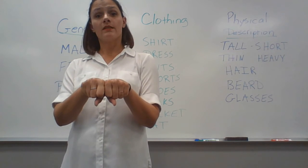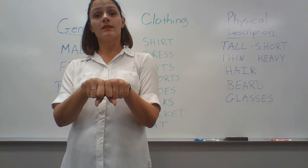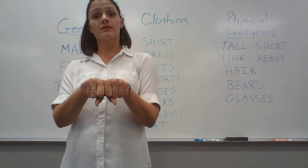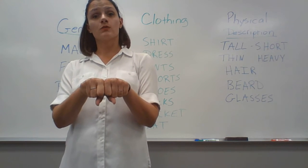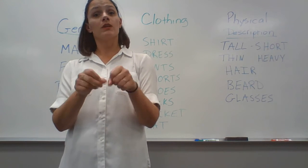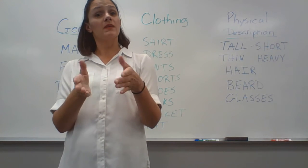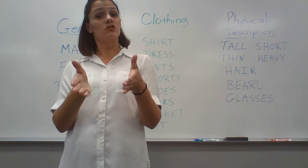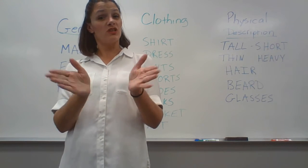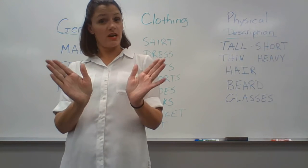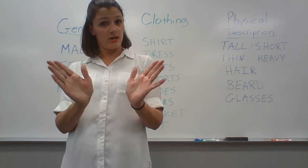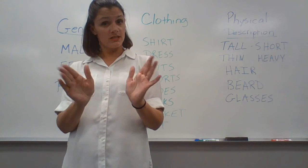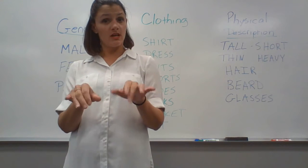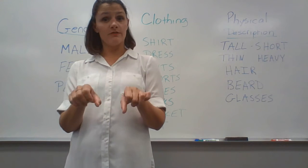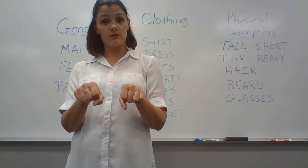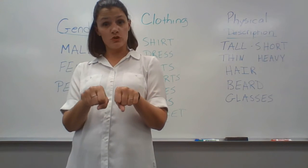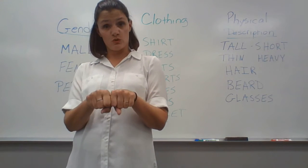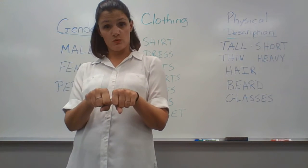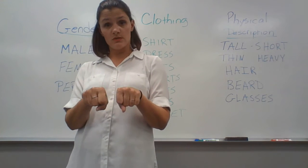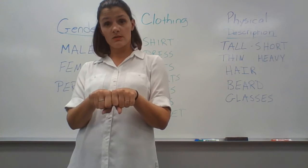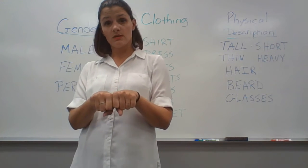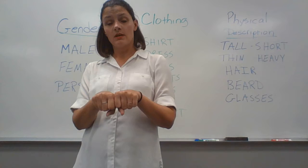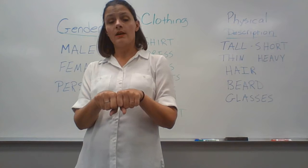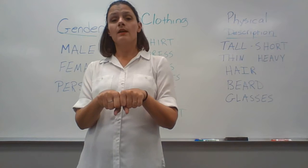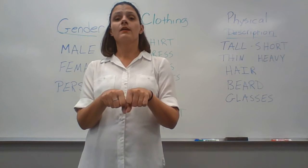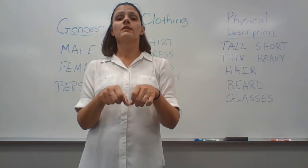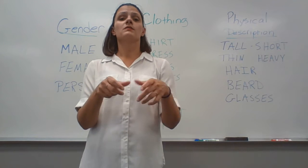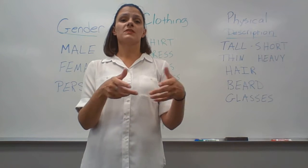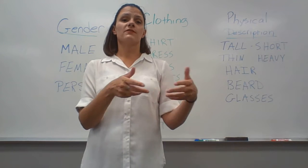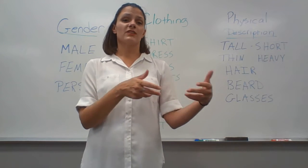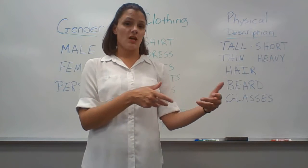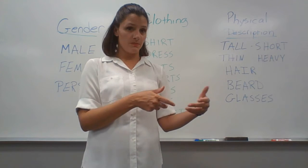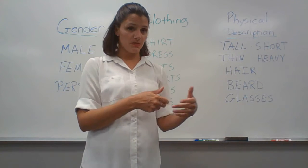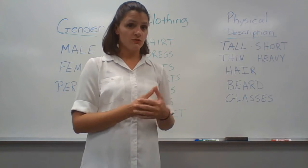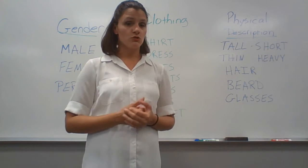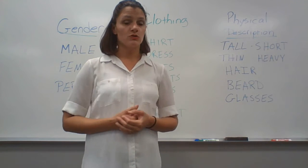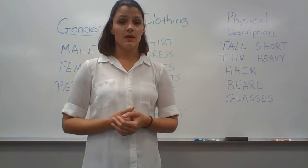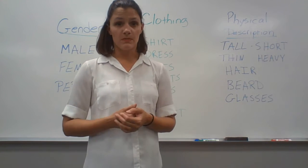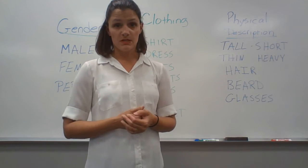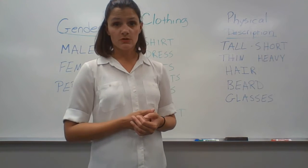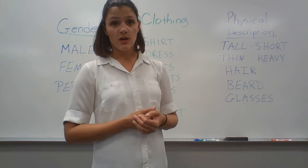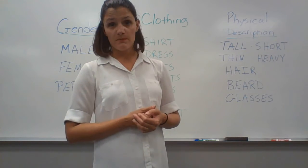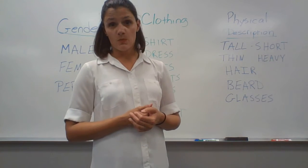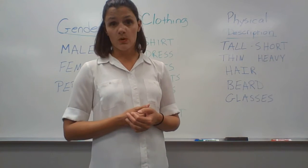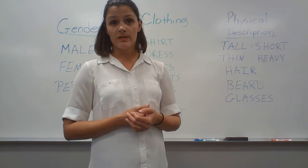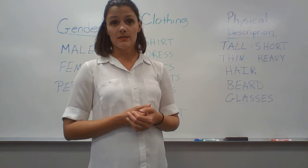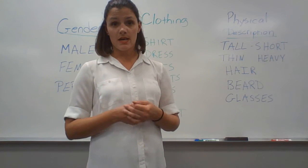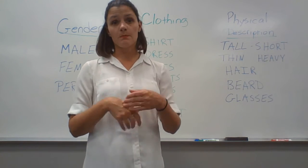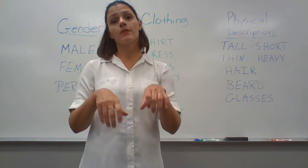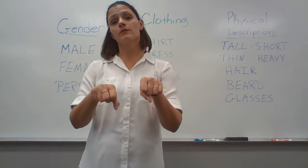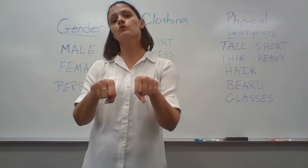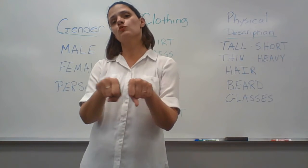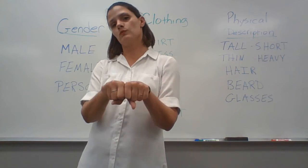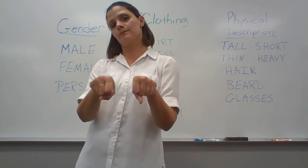This is going to be a generic sign for shoes. Specific types of shoes might be described more in depth.